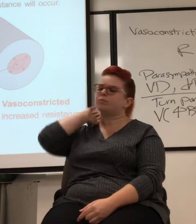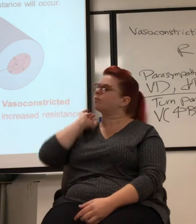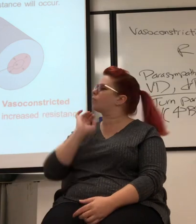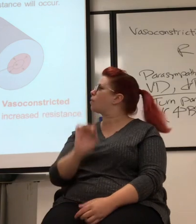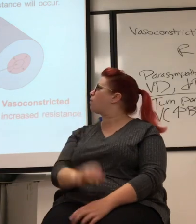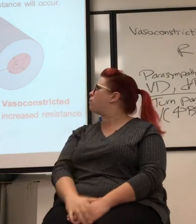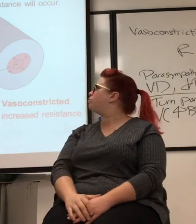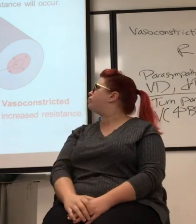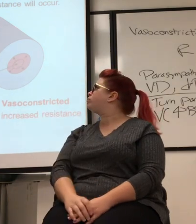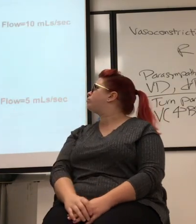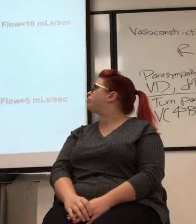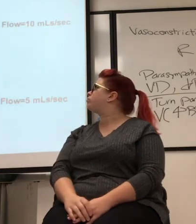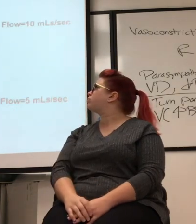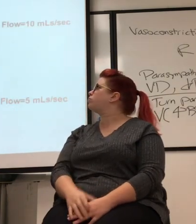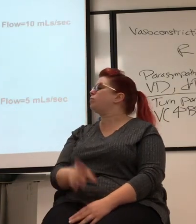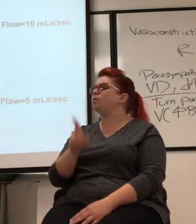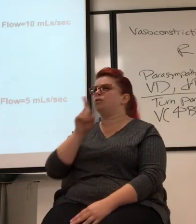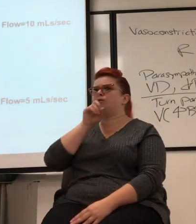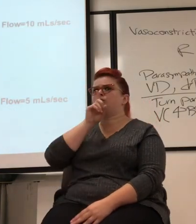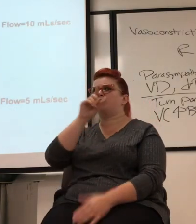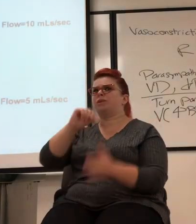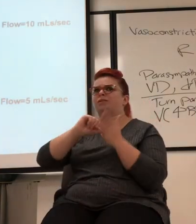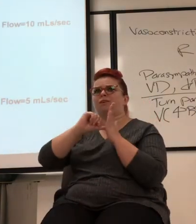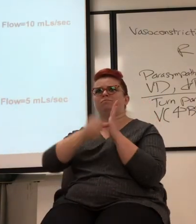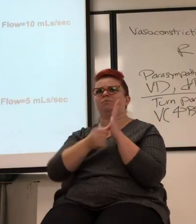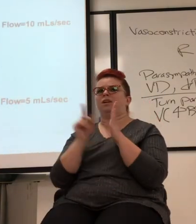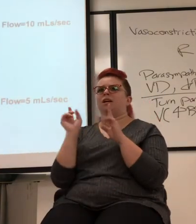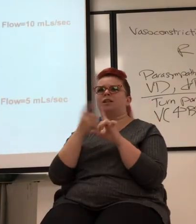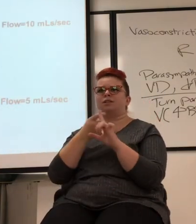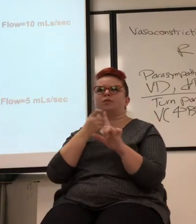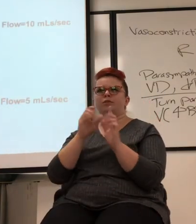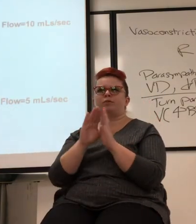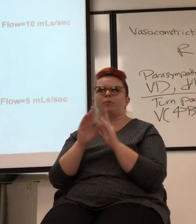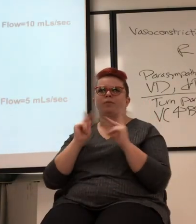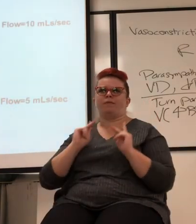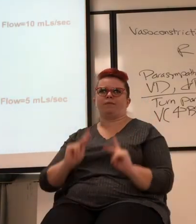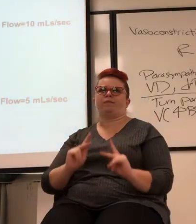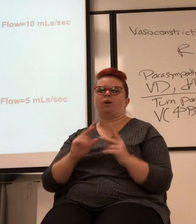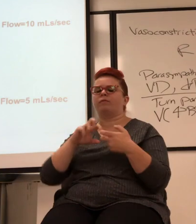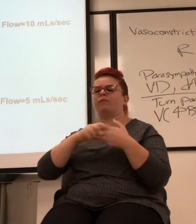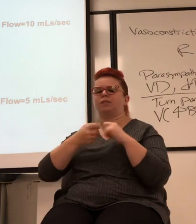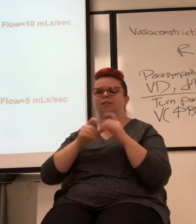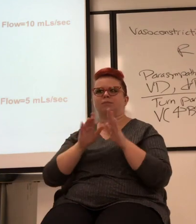So to really nail it down, I mean, I got this from a physics textbook.